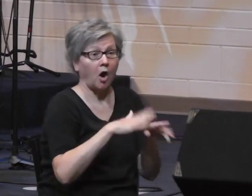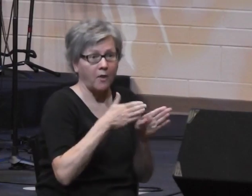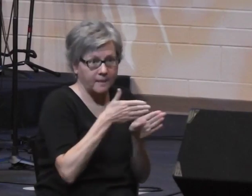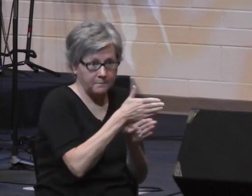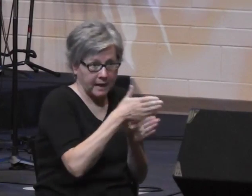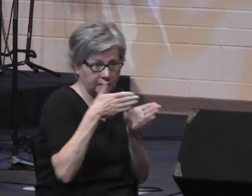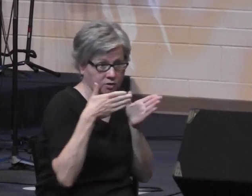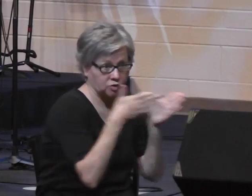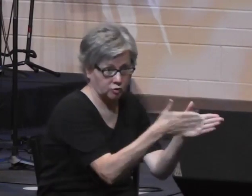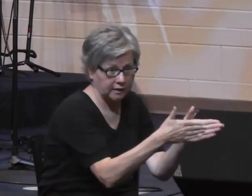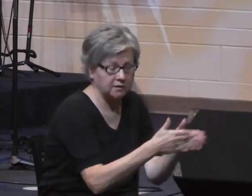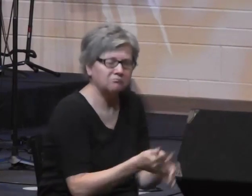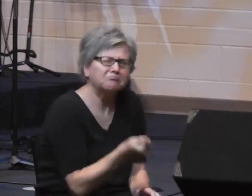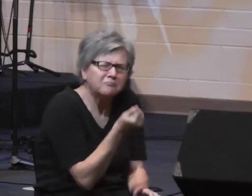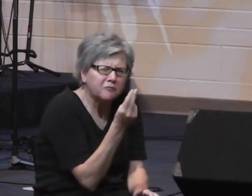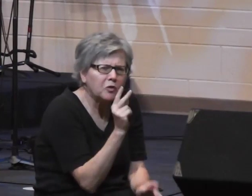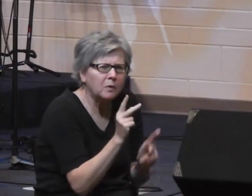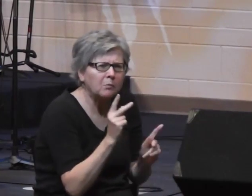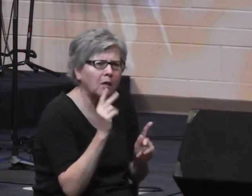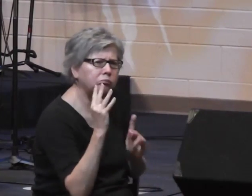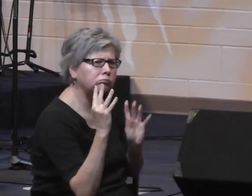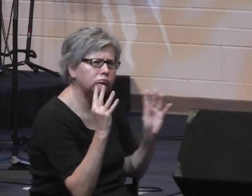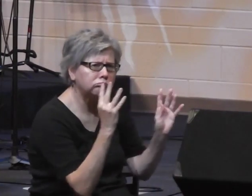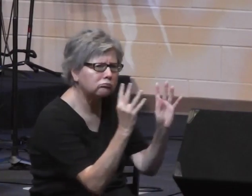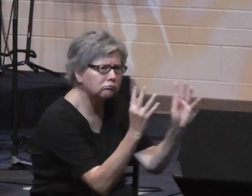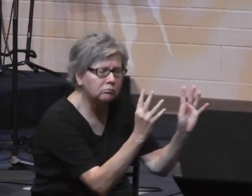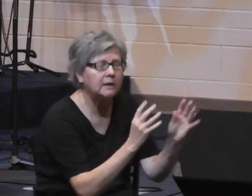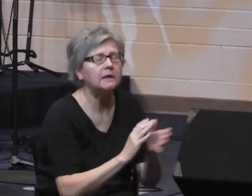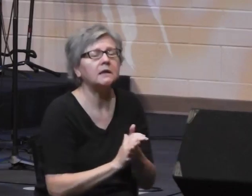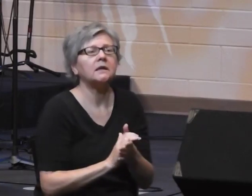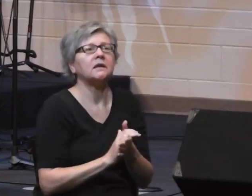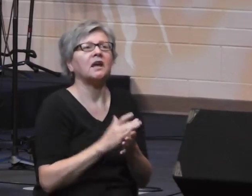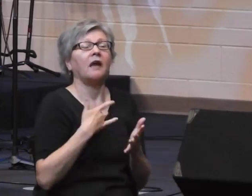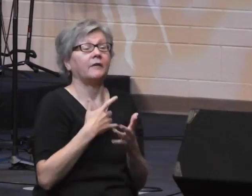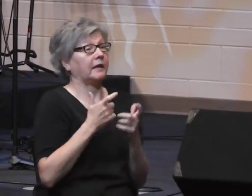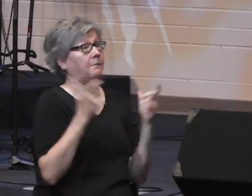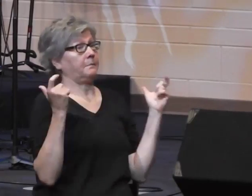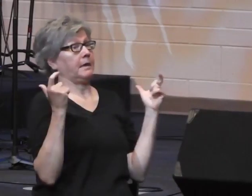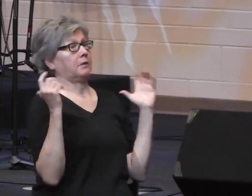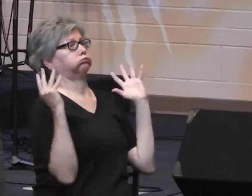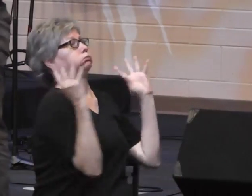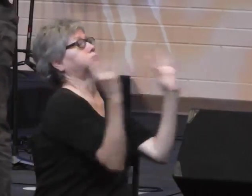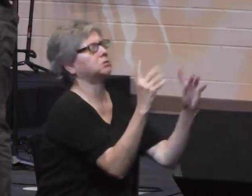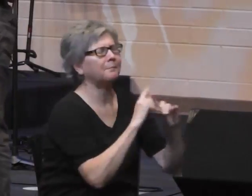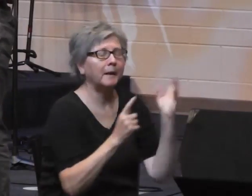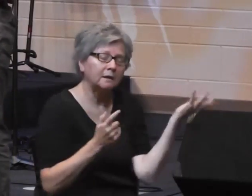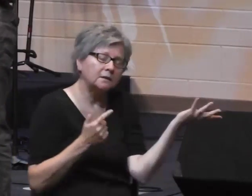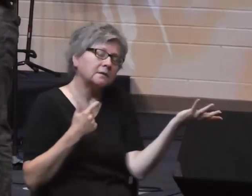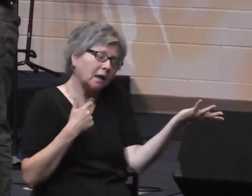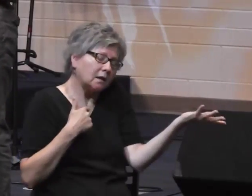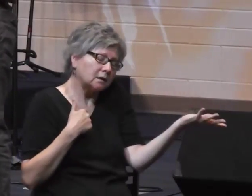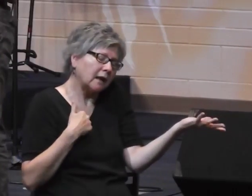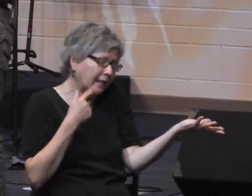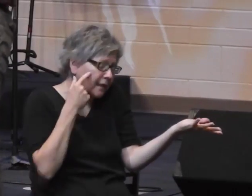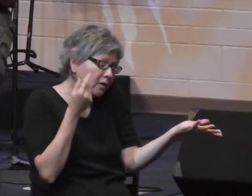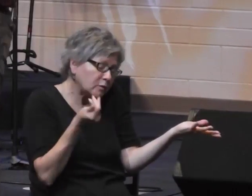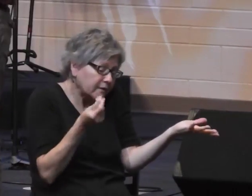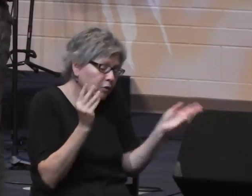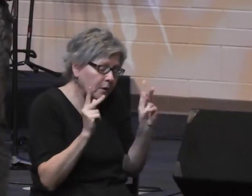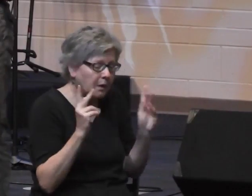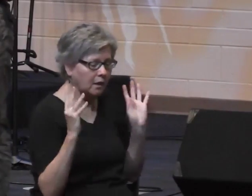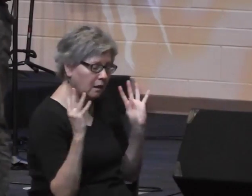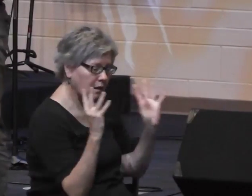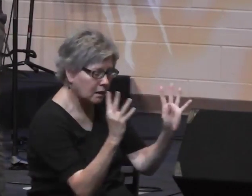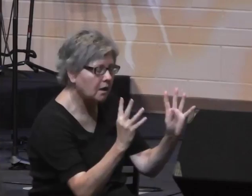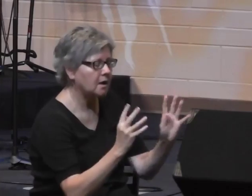few hundred people, maybe a couple thousand people. It felt like about 10,000, but I was delirious and sleep deprived, so who knows how many people were actually there.